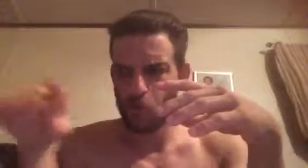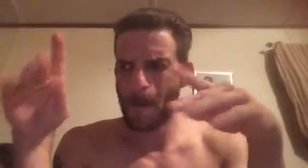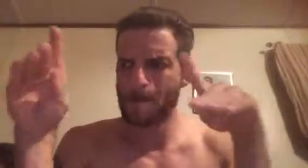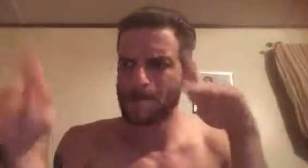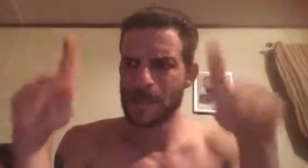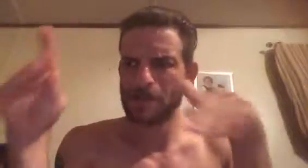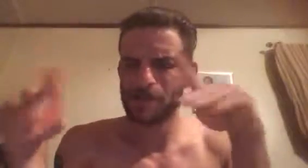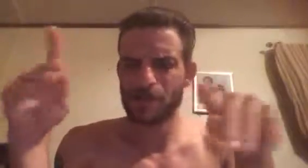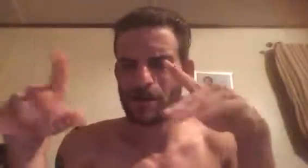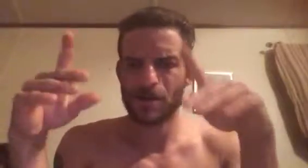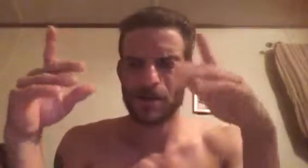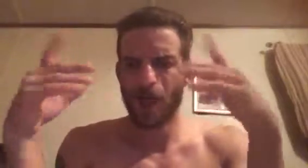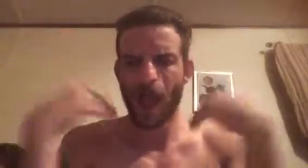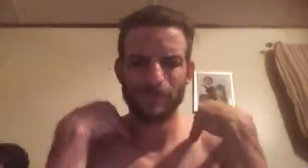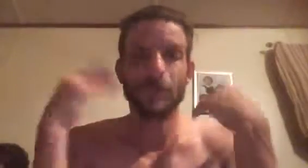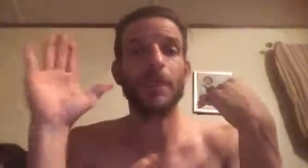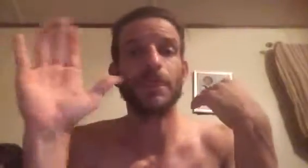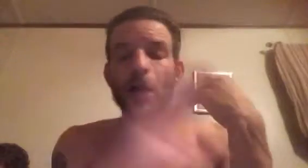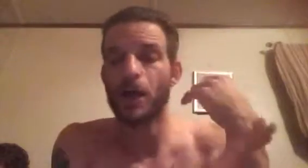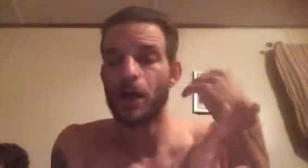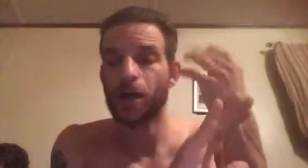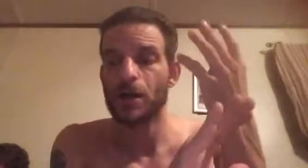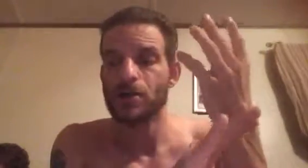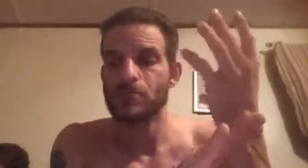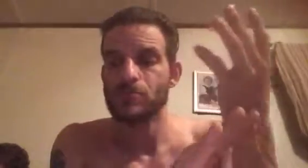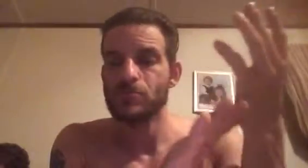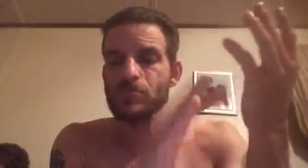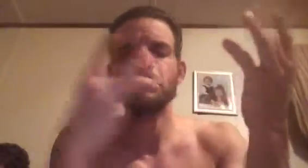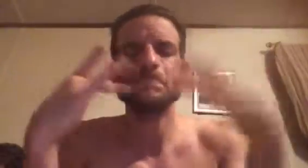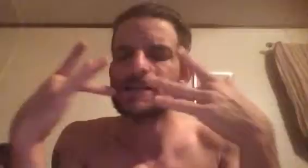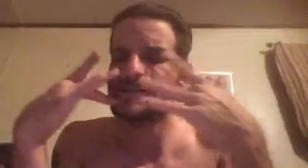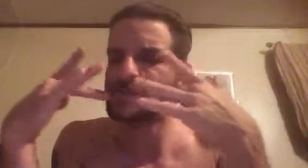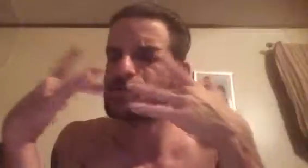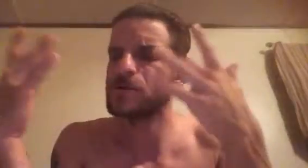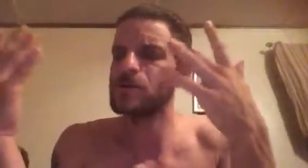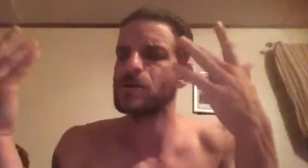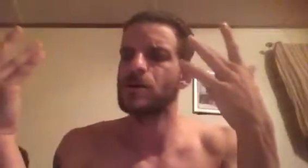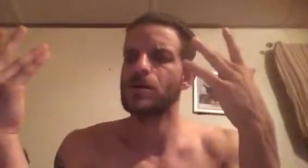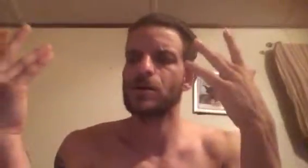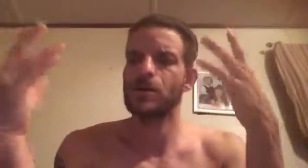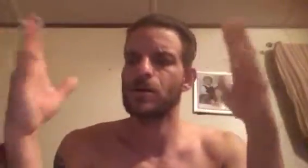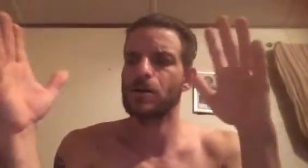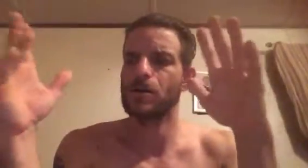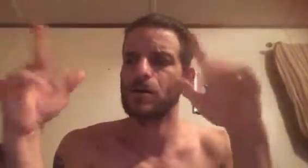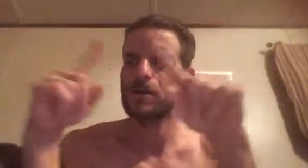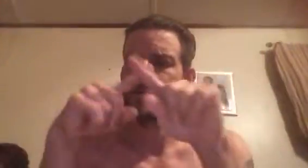David Bronkowski, Dan Page versus Marty Thacker over on this side. Let's take a look at the other side of the ladder. Robin Sampson had a very good car